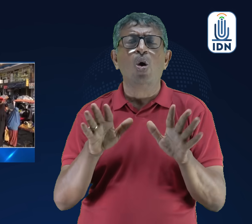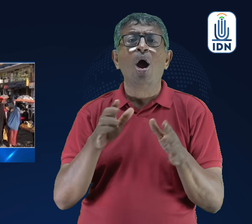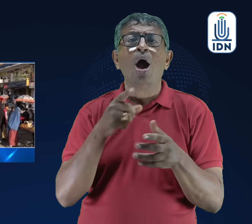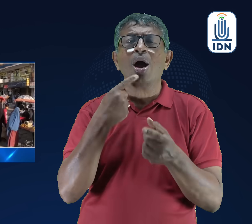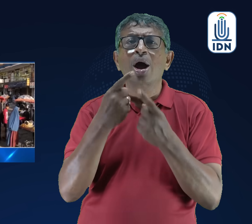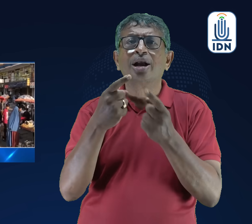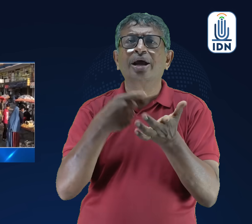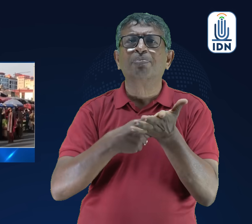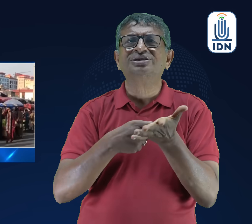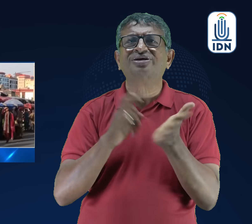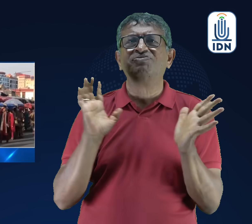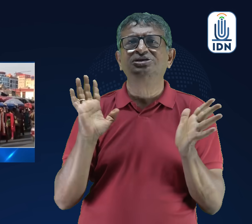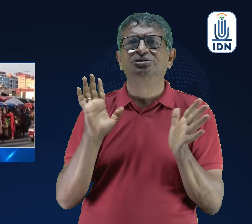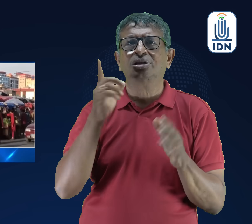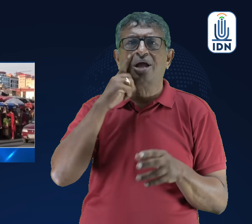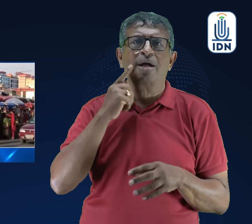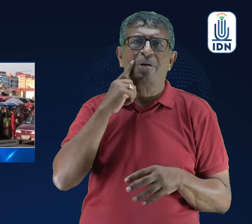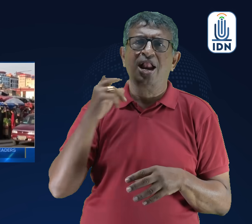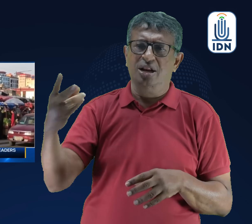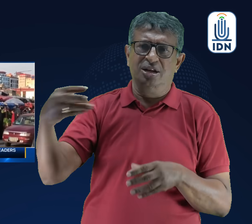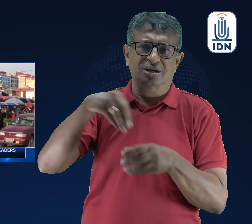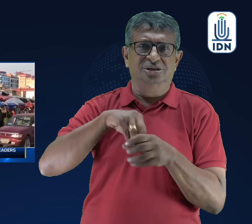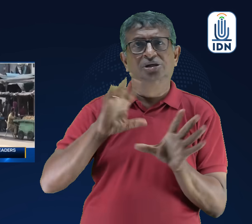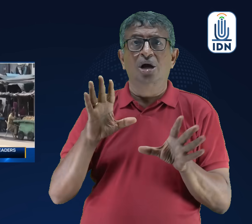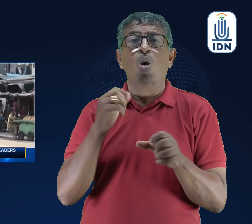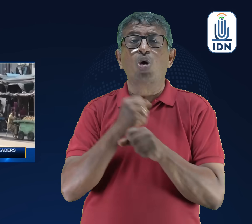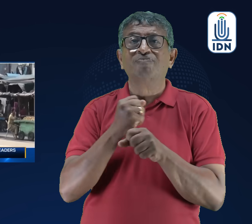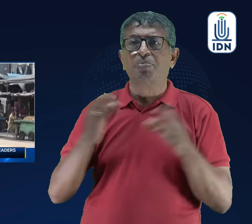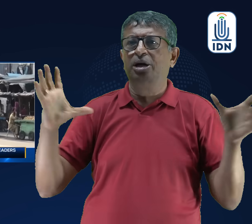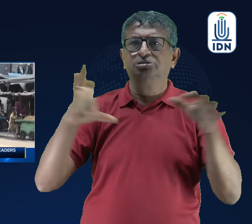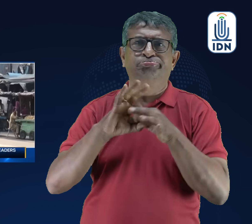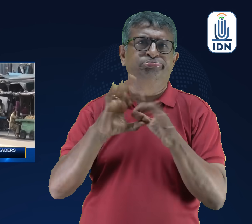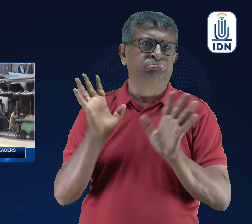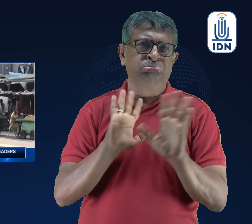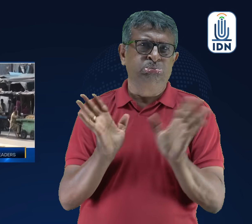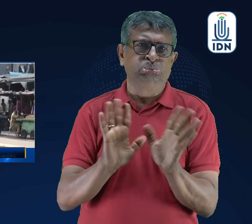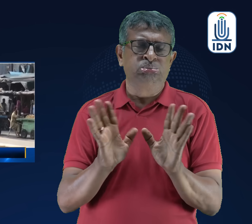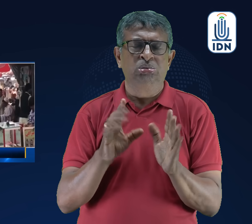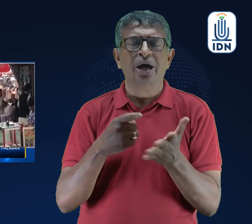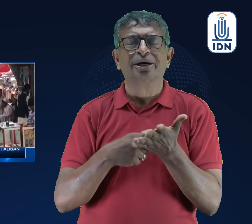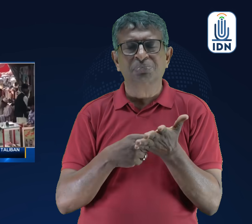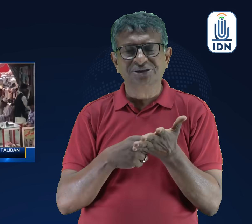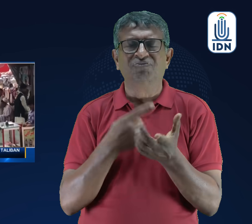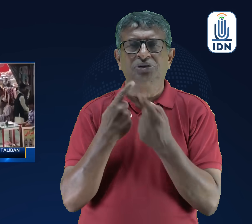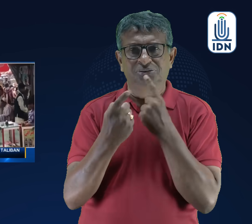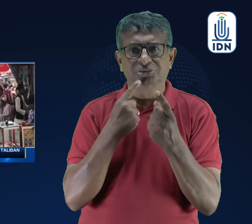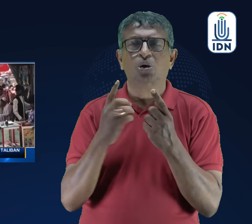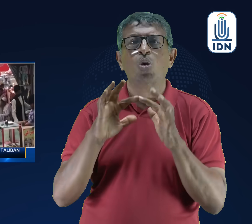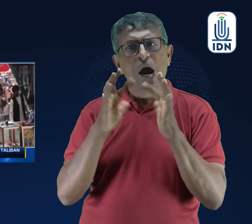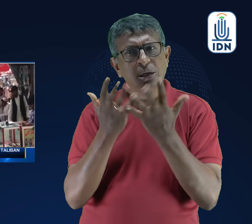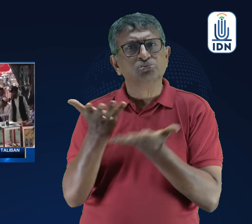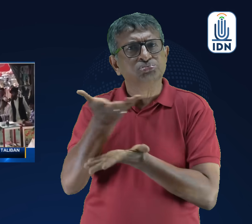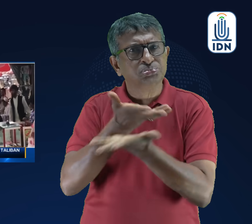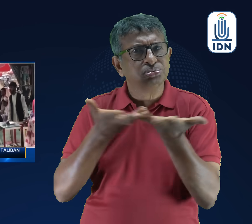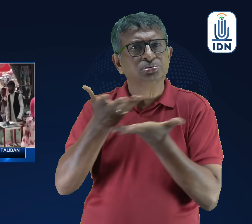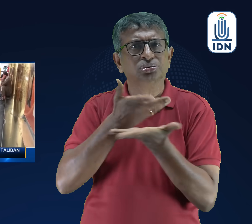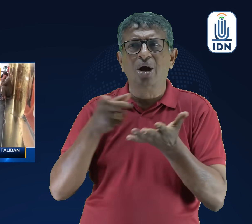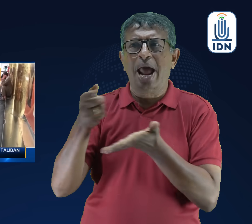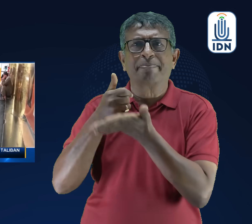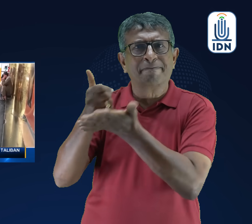starters, we have a commitment to the Afghan people to give them food or aid or medicines. India is committed to that. And to be able to do that, you must engage with the Taliban. Because